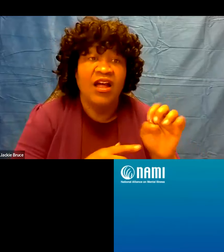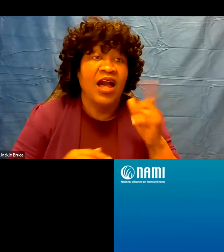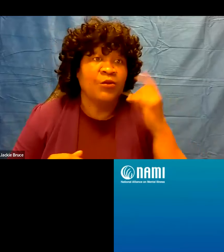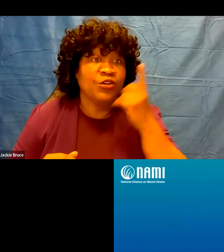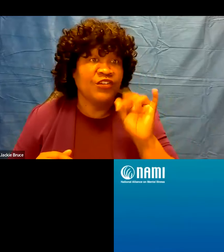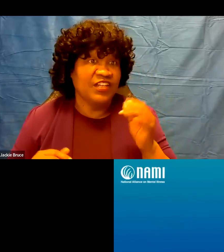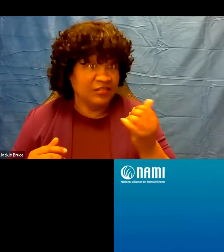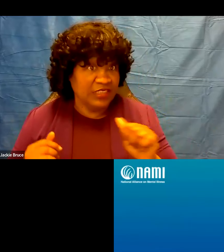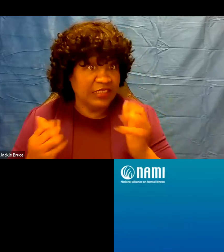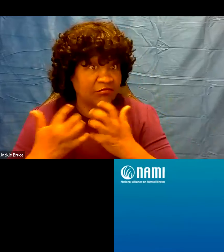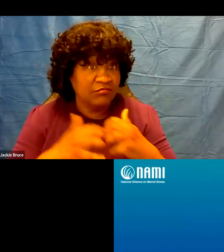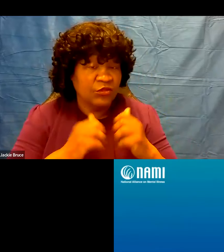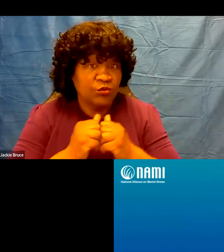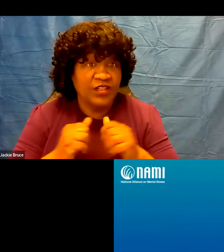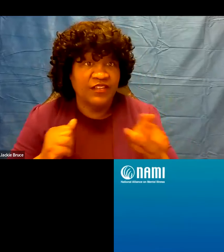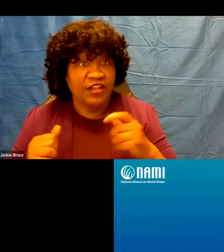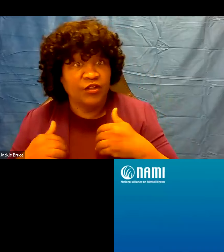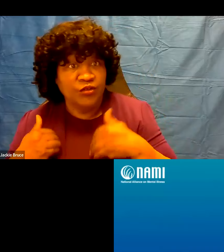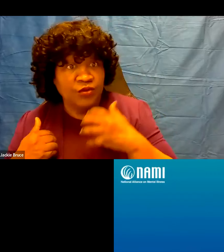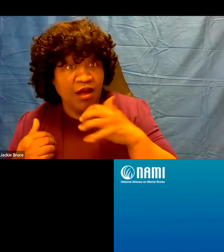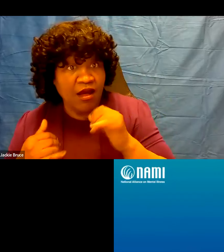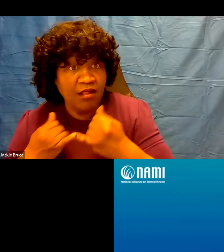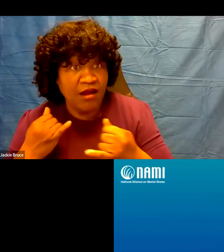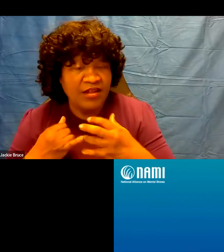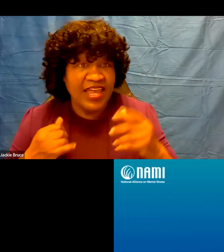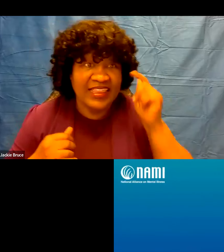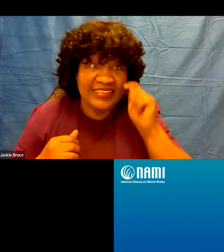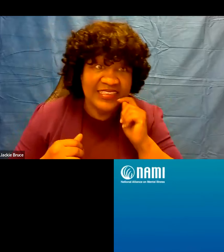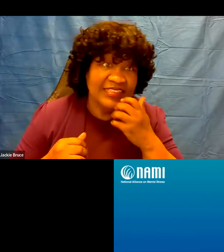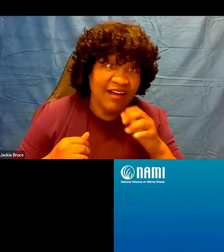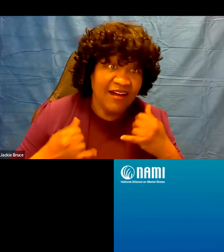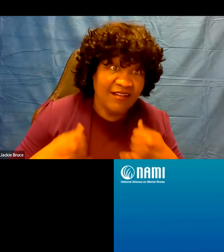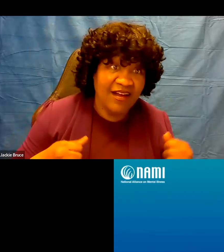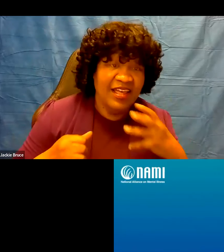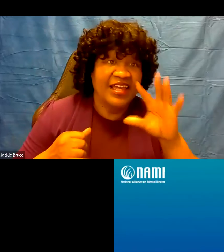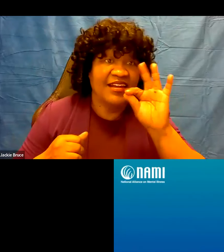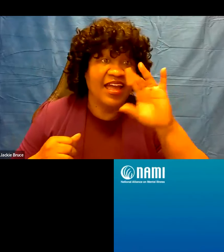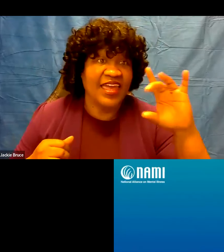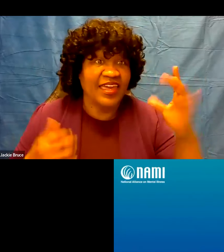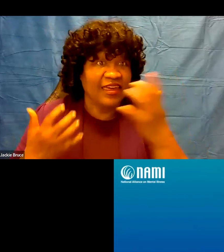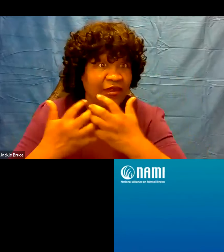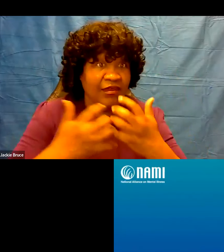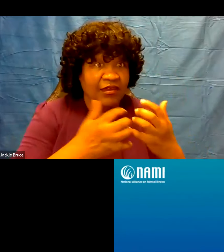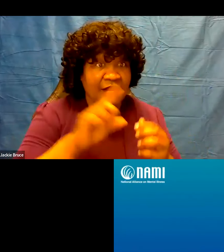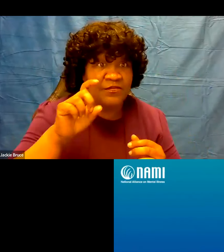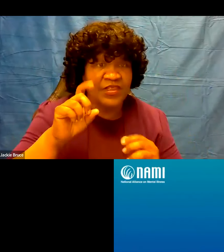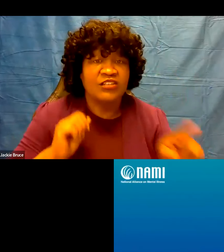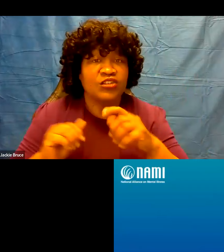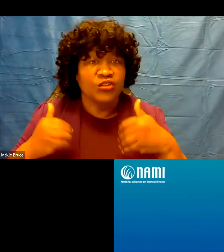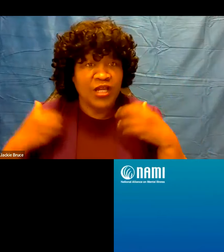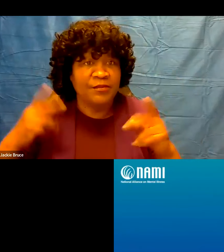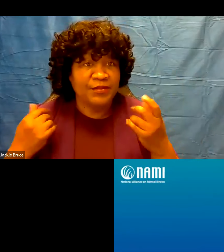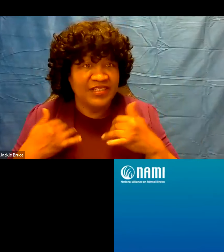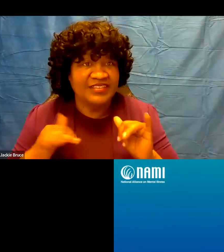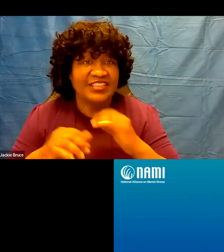been integration between the teen youth hotline, the teen suicide hotline, and 988, so young people can still